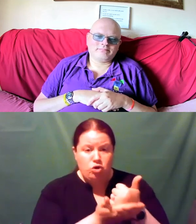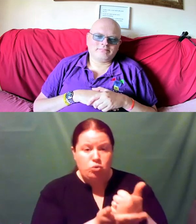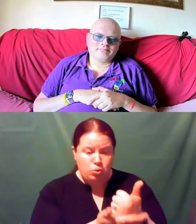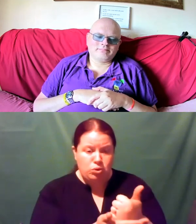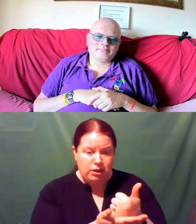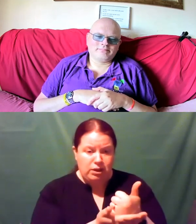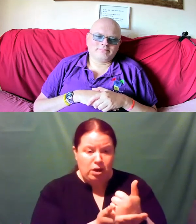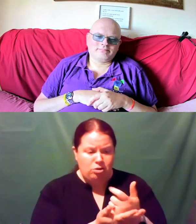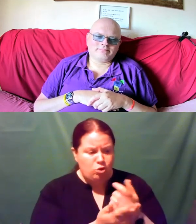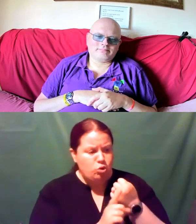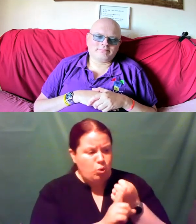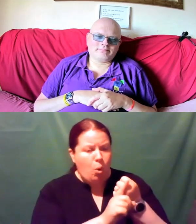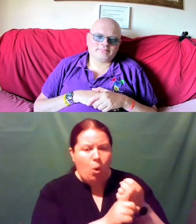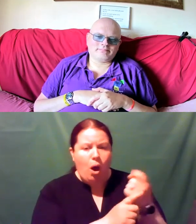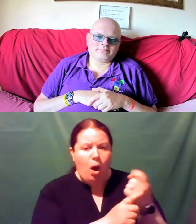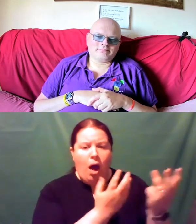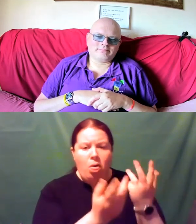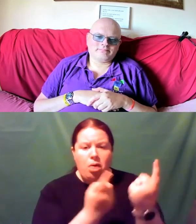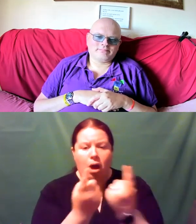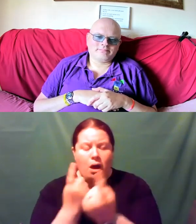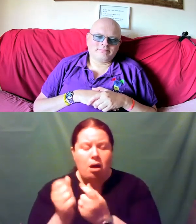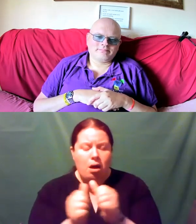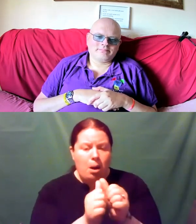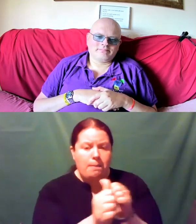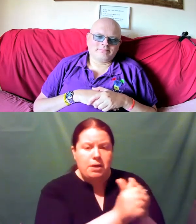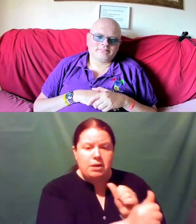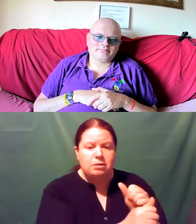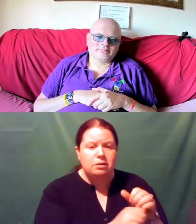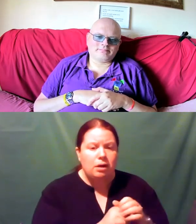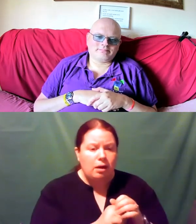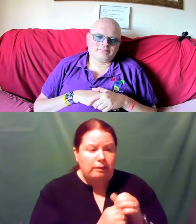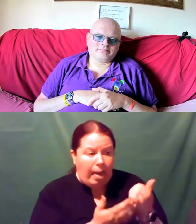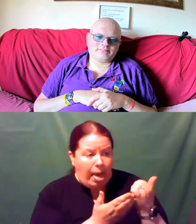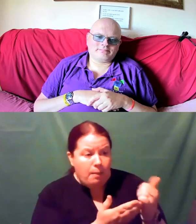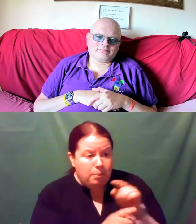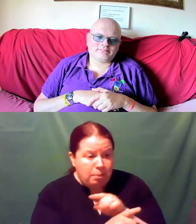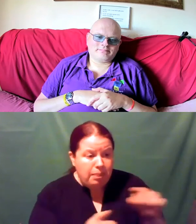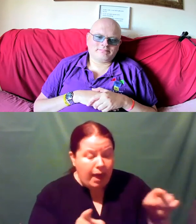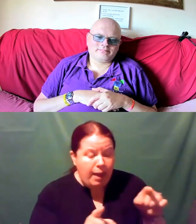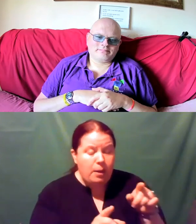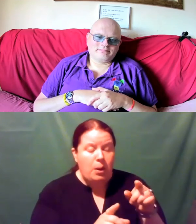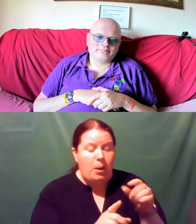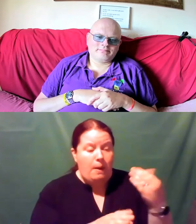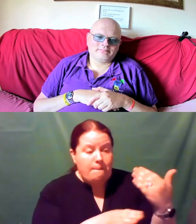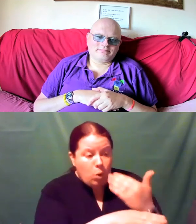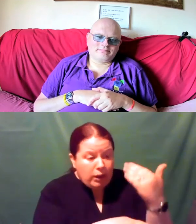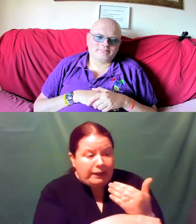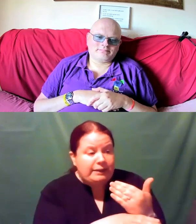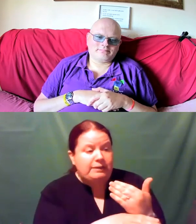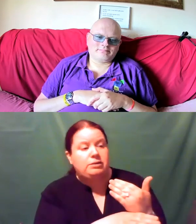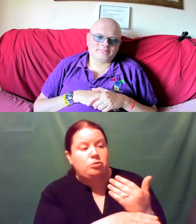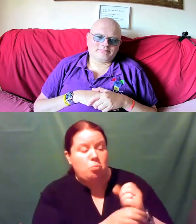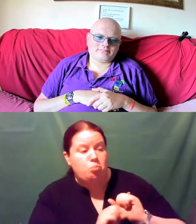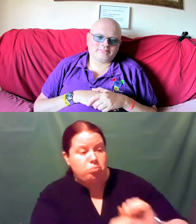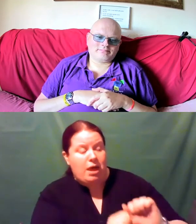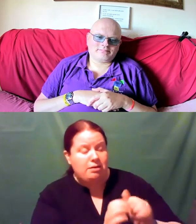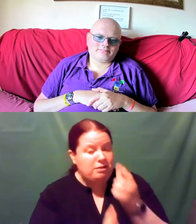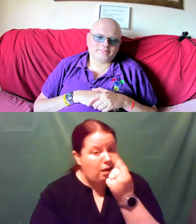of large organizations to help identify and release the talents of their employees. And I've spoken at lots of